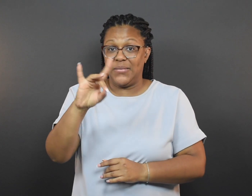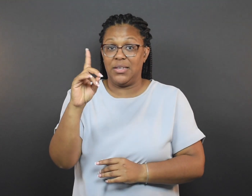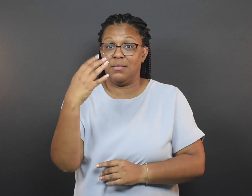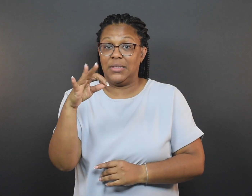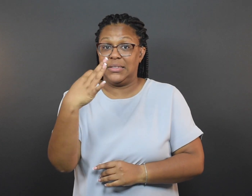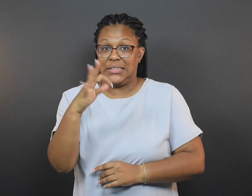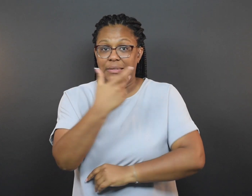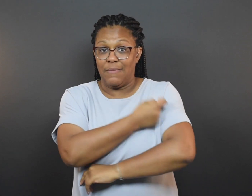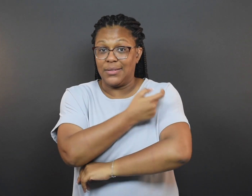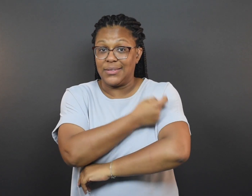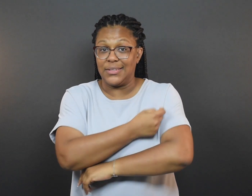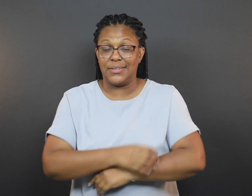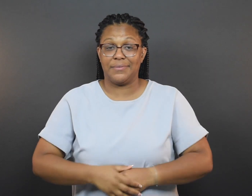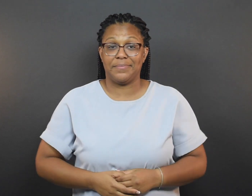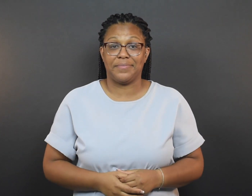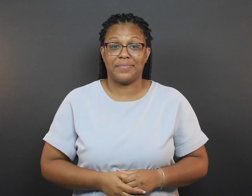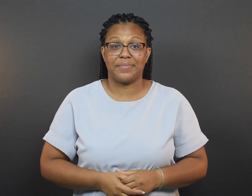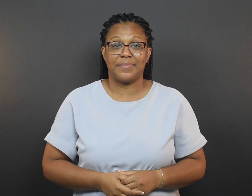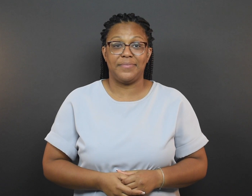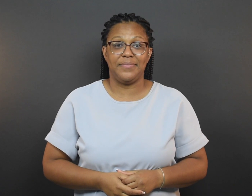COVID-19 vaccines.